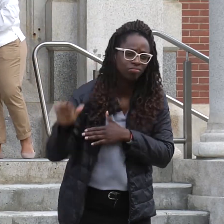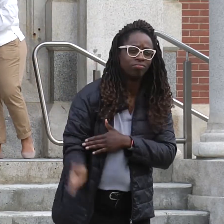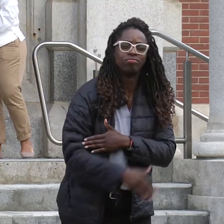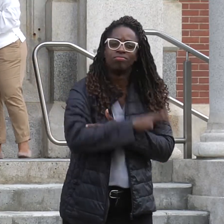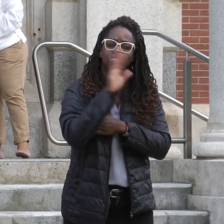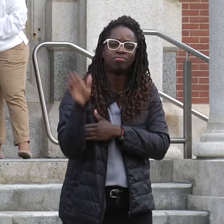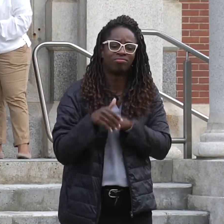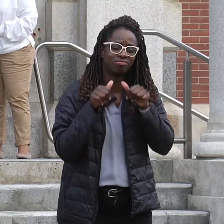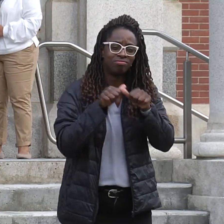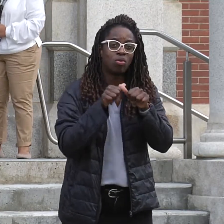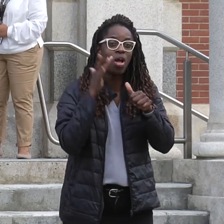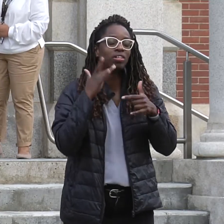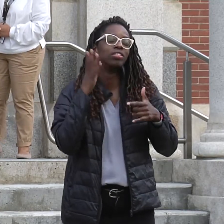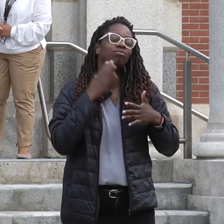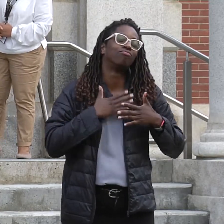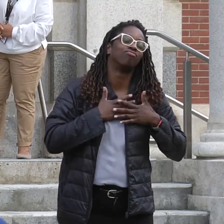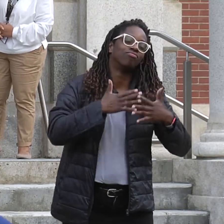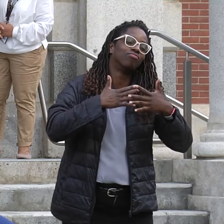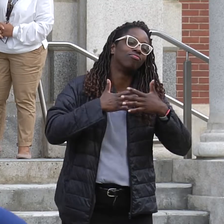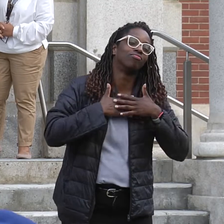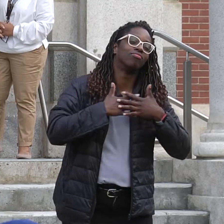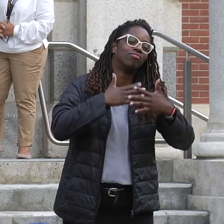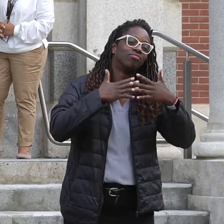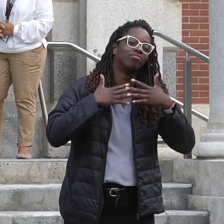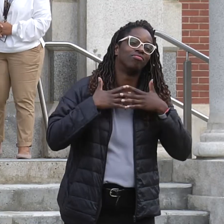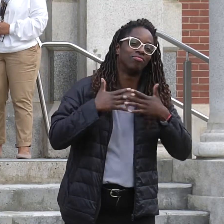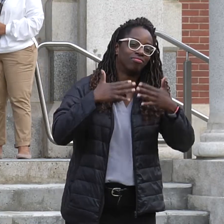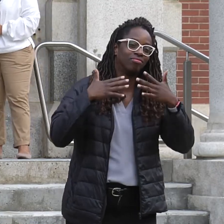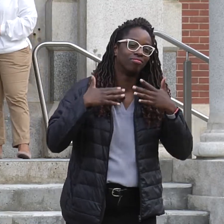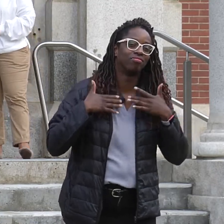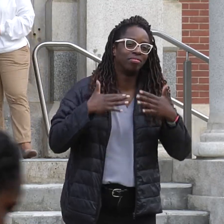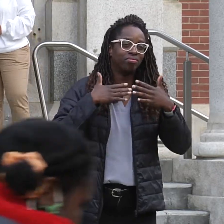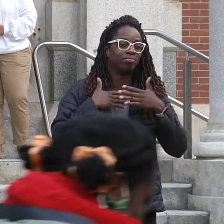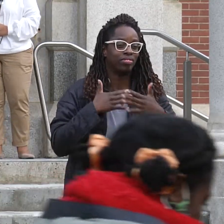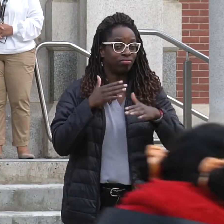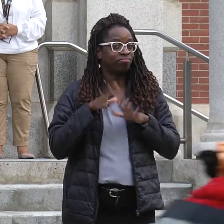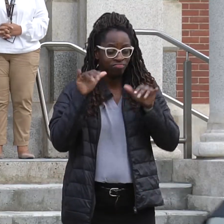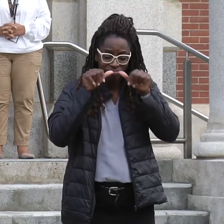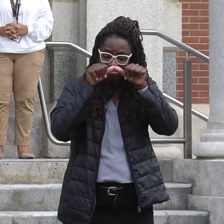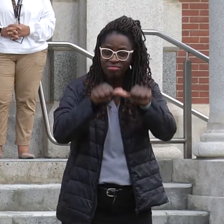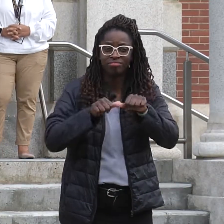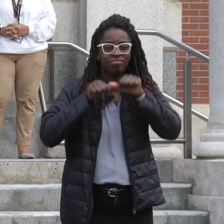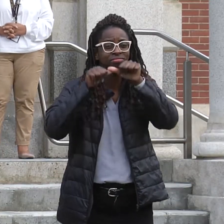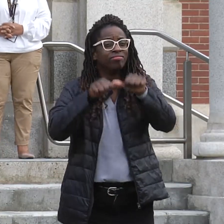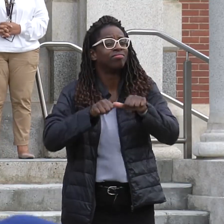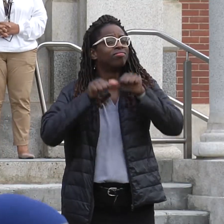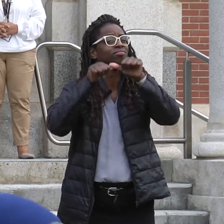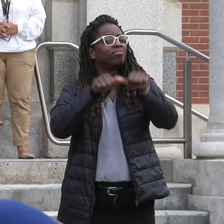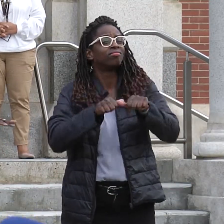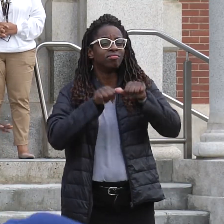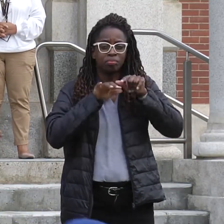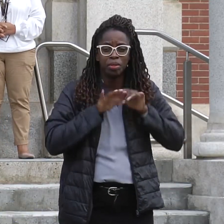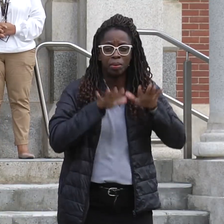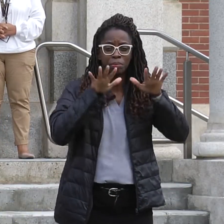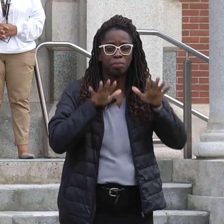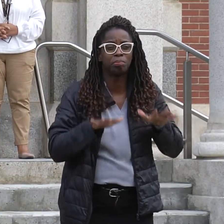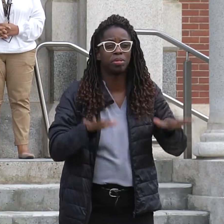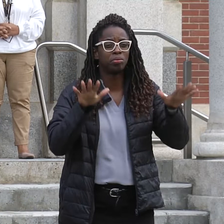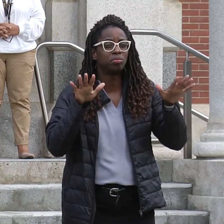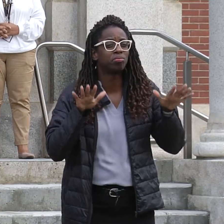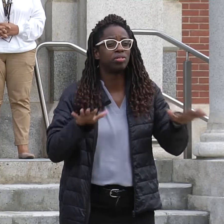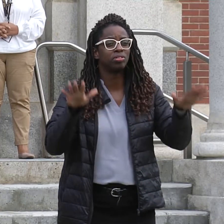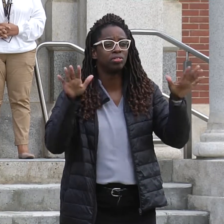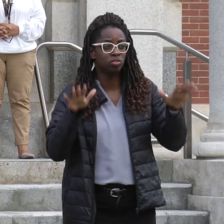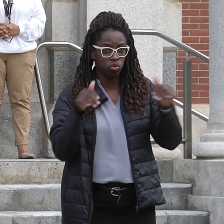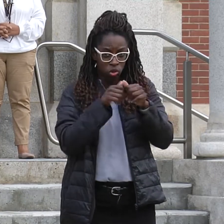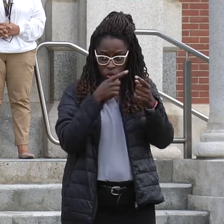and it beats, and it beats on, and it beats. And we are all contributors to its rhythm.